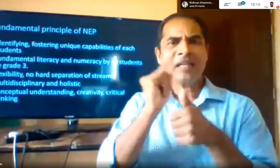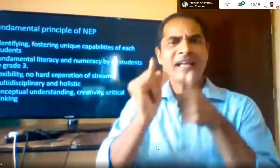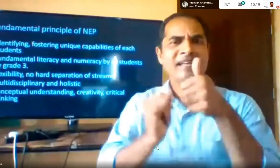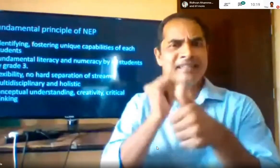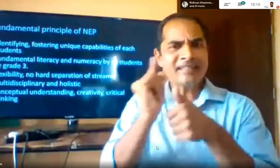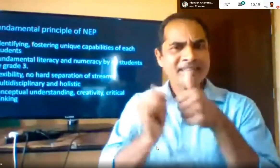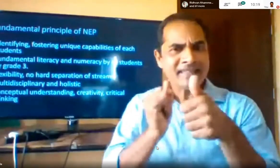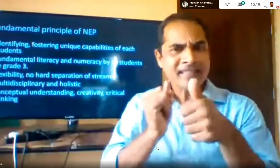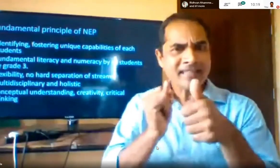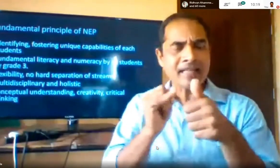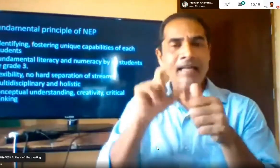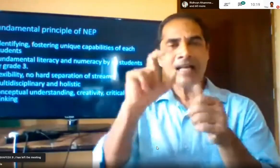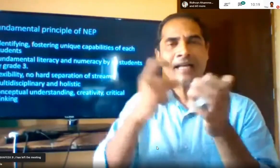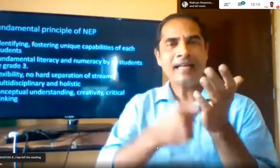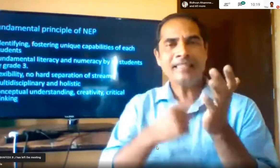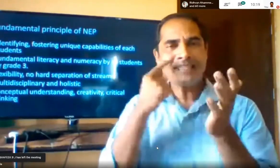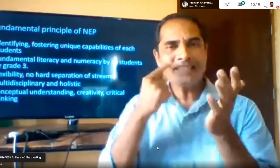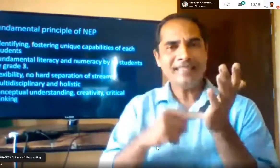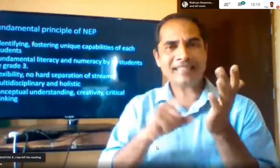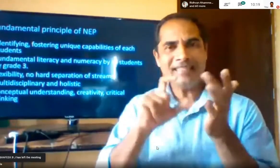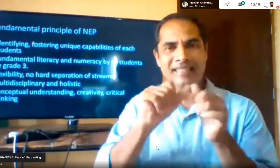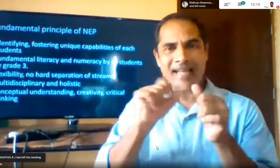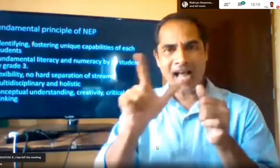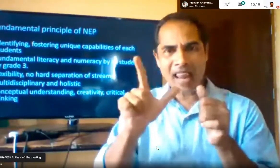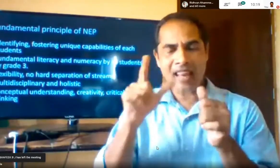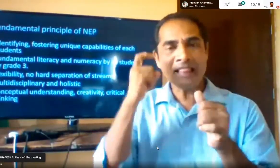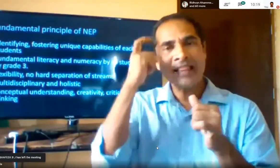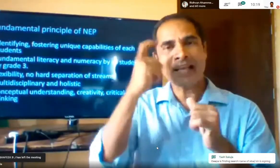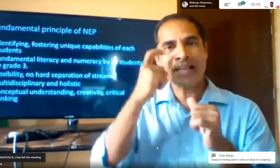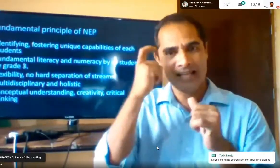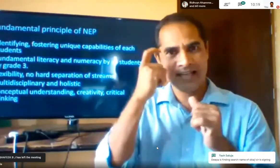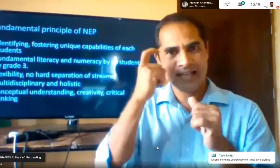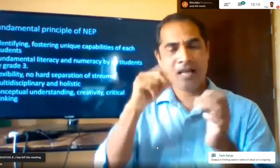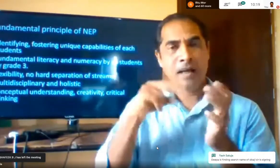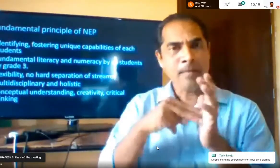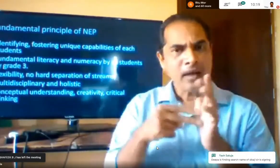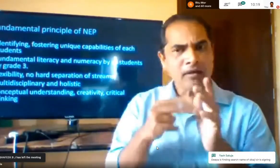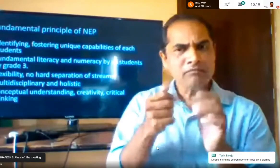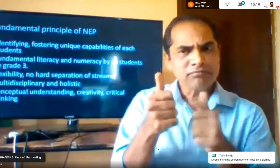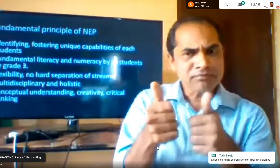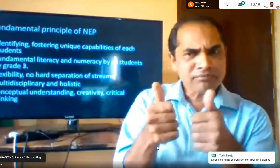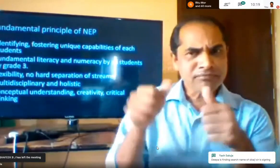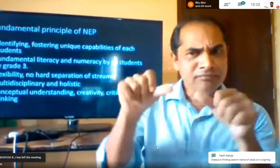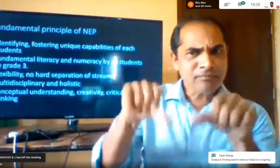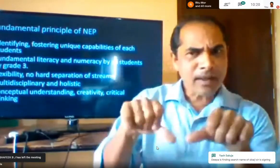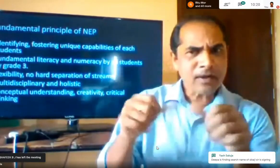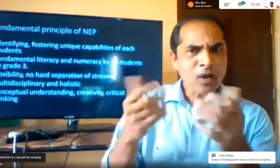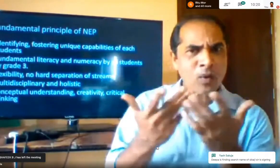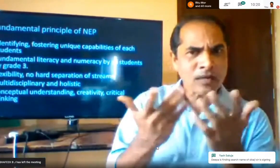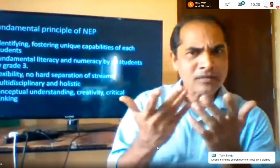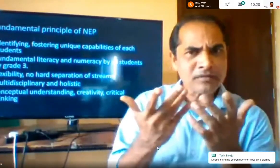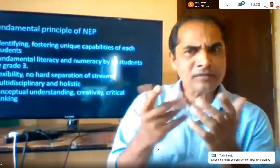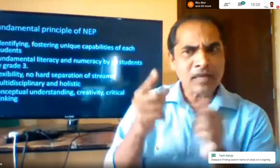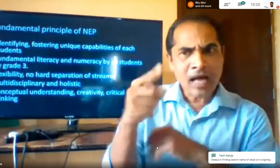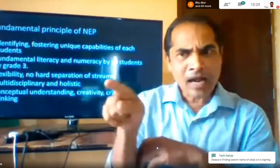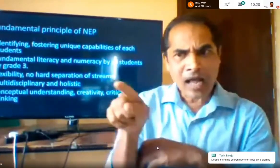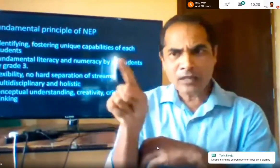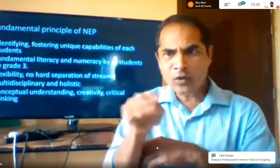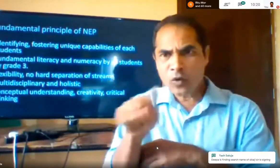of the students, the creativity of the students, the critical thinking of the student. Everything